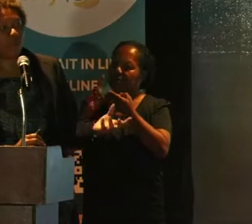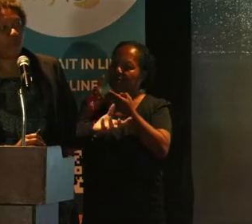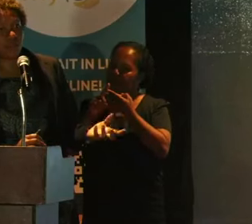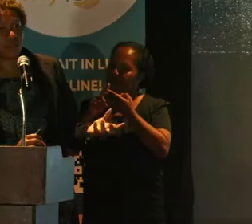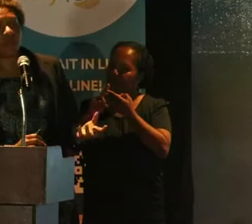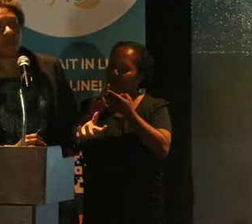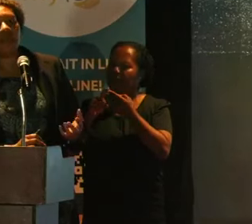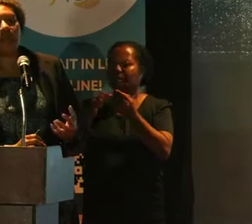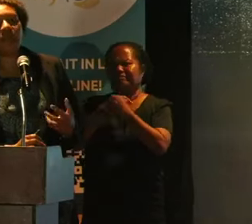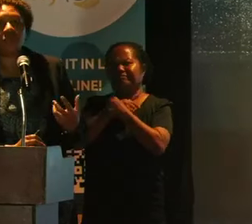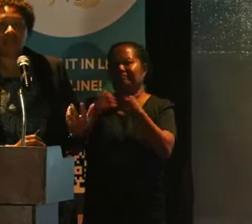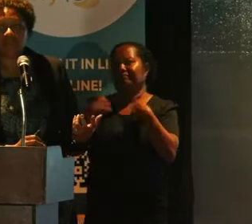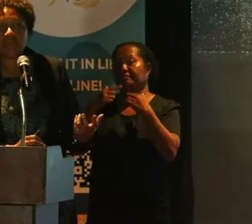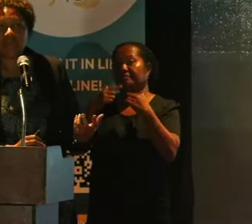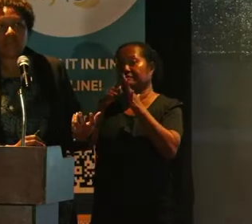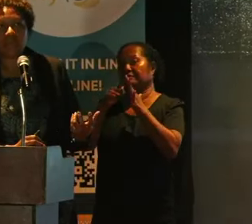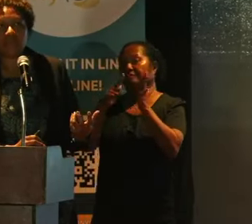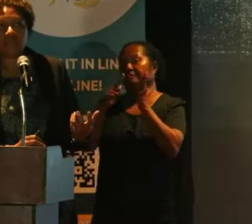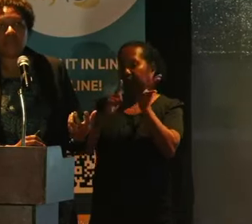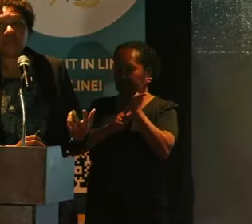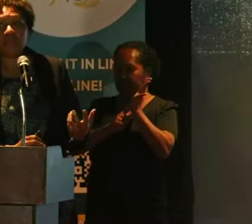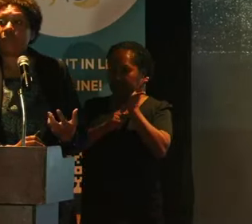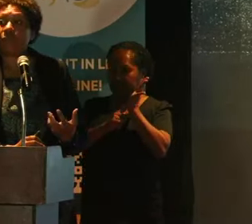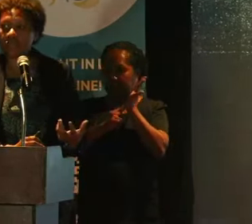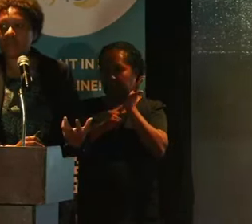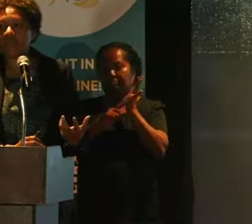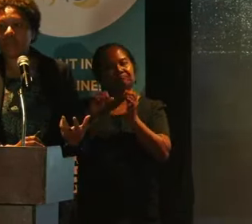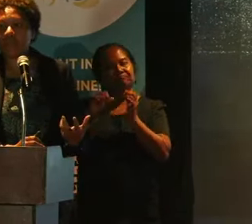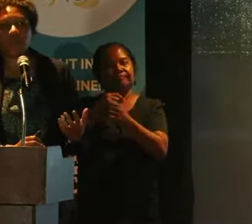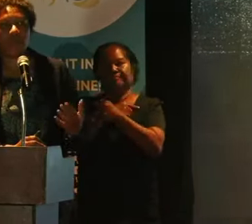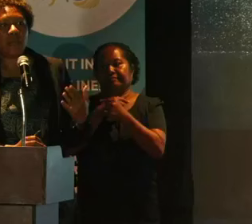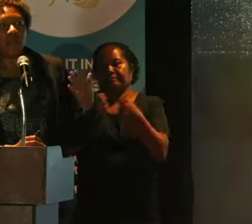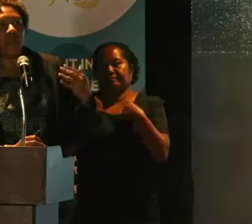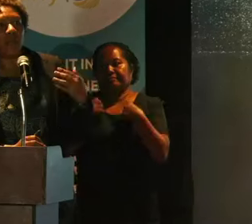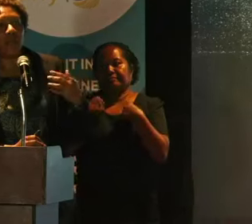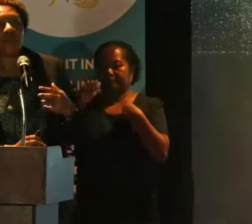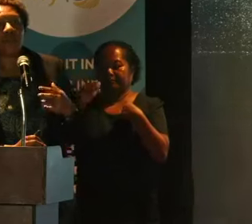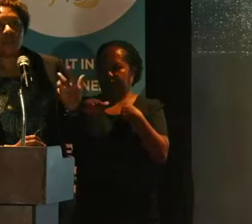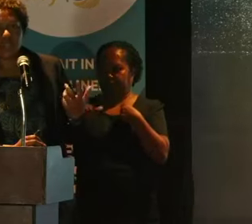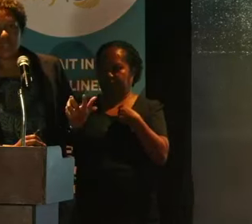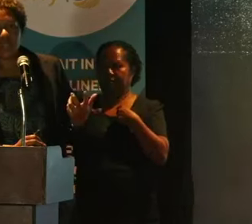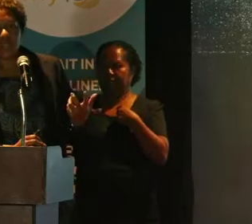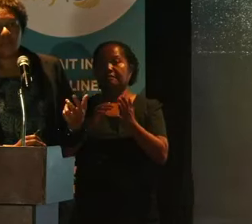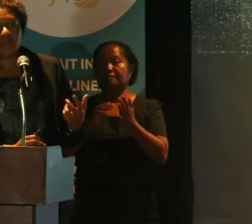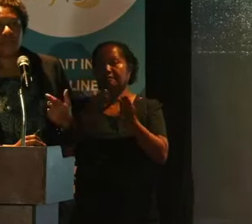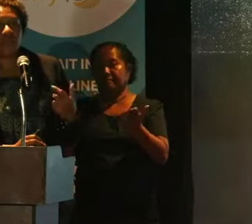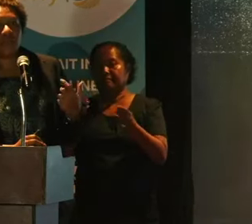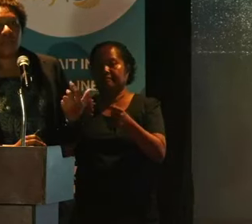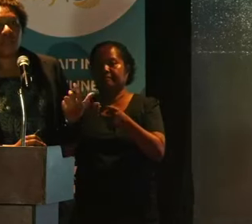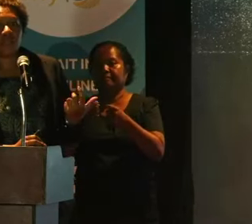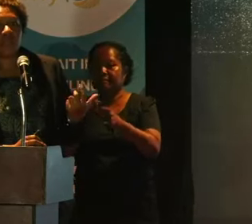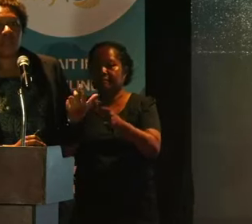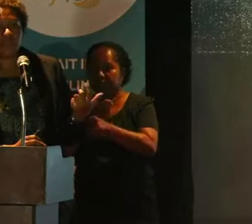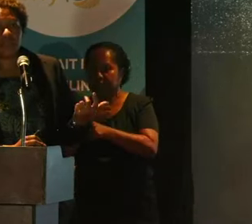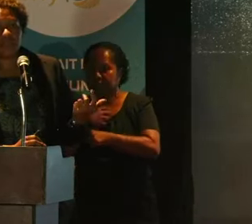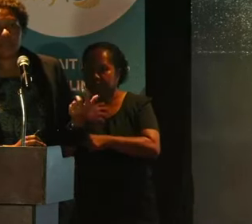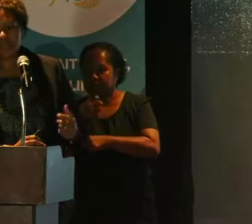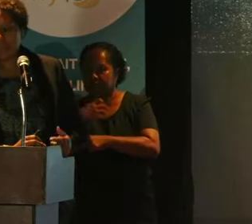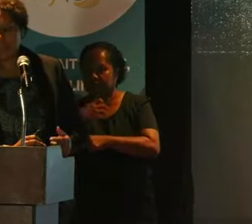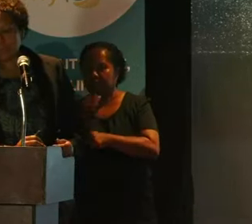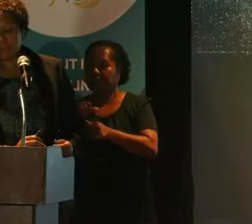You have laws, but you're not enforcing them. So we're trying to change that. We're trying to make Mosby a